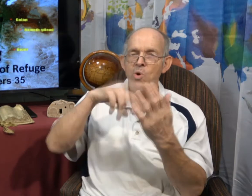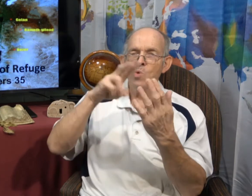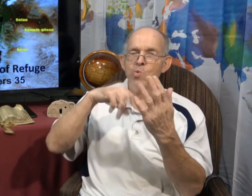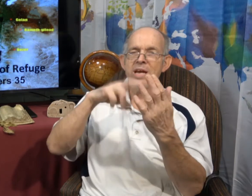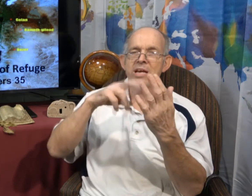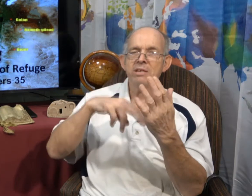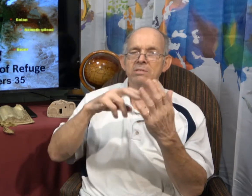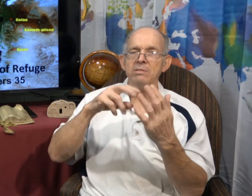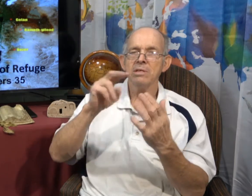Read